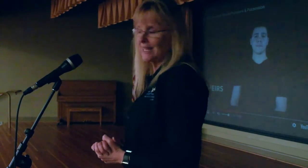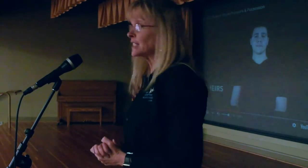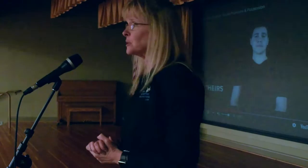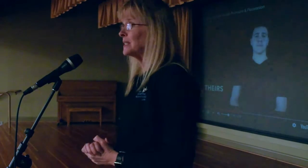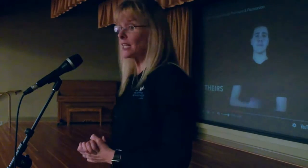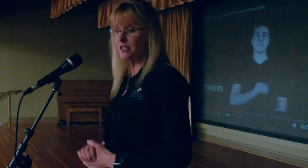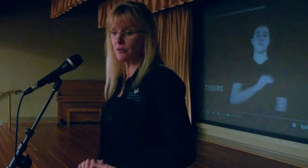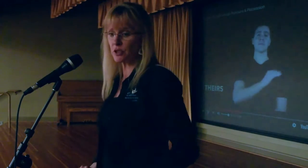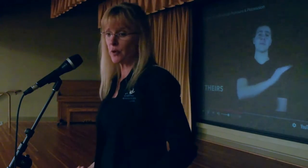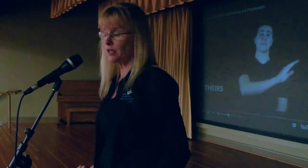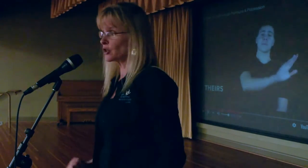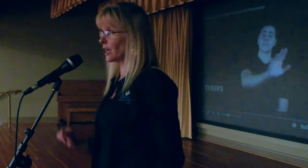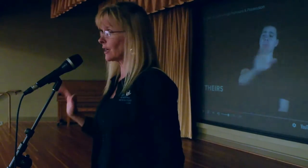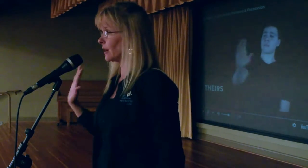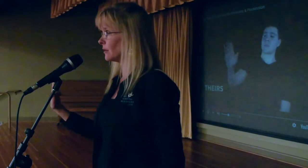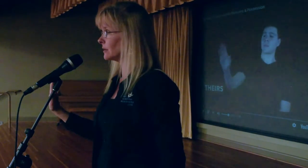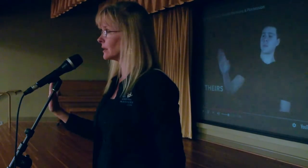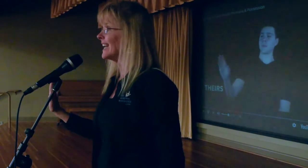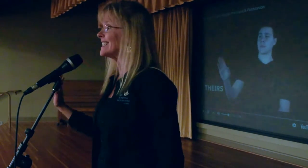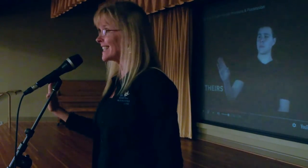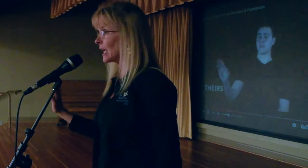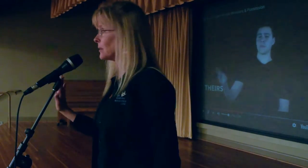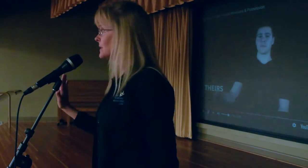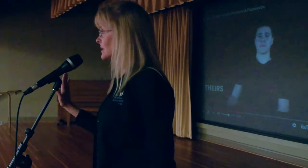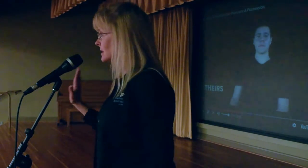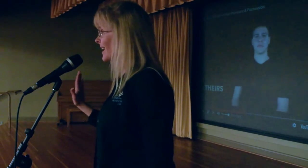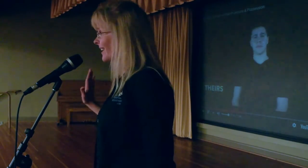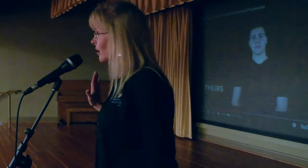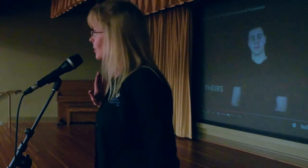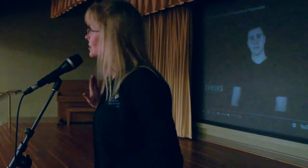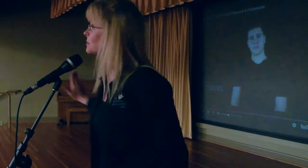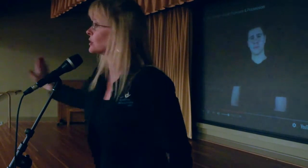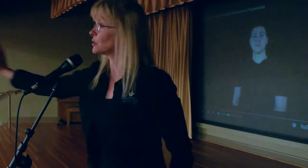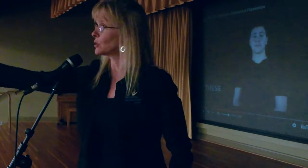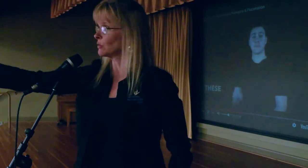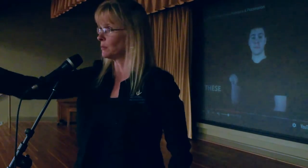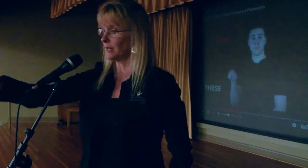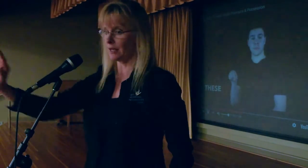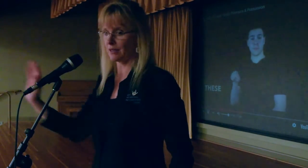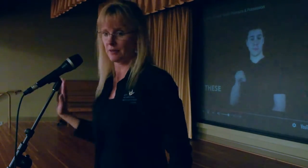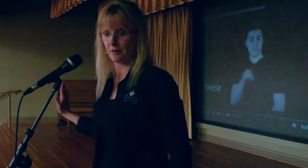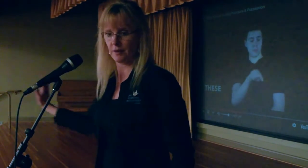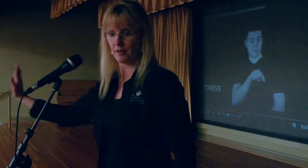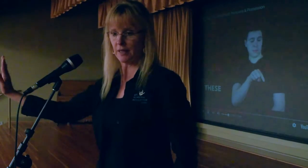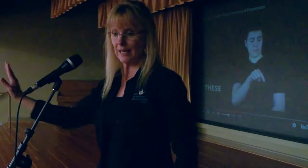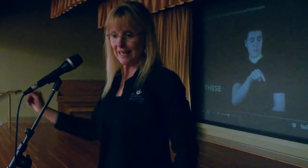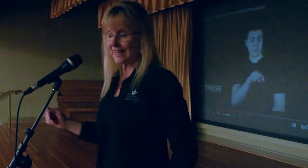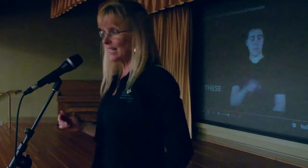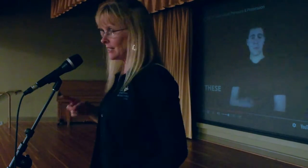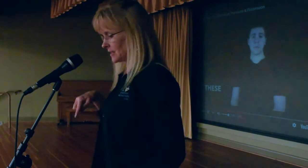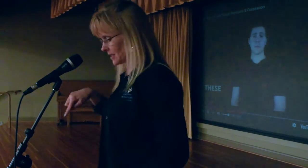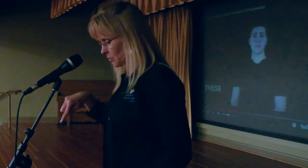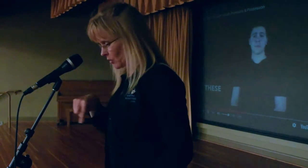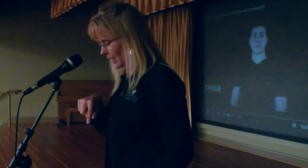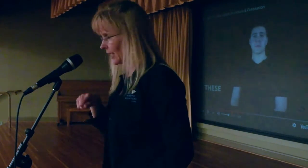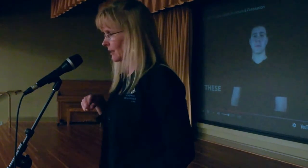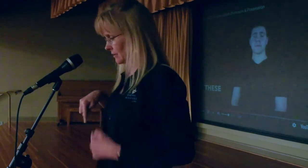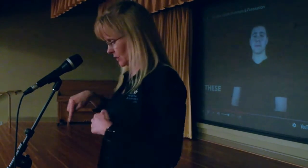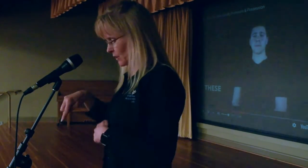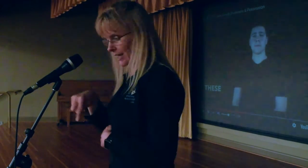This is possessive. Which way does your hand go? Same sign almost, but you swoop again. These is more like, it's right